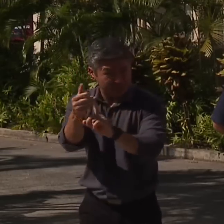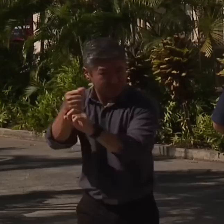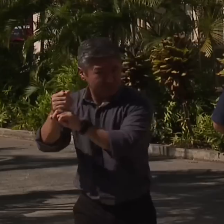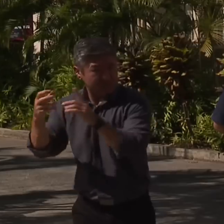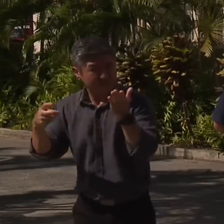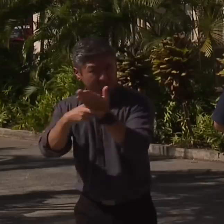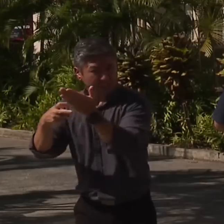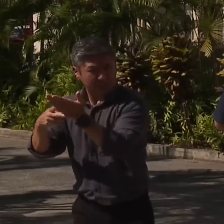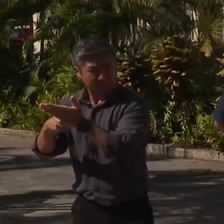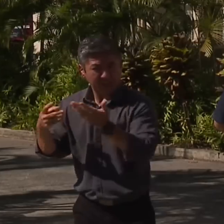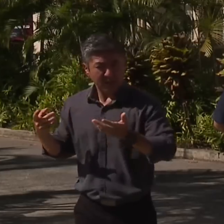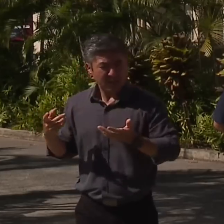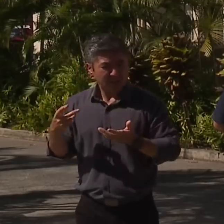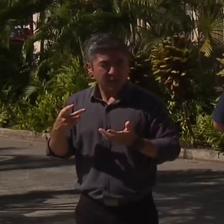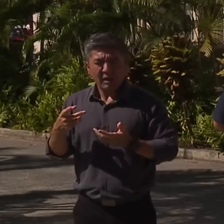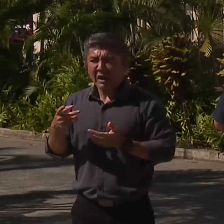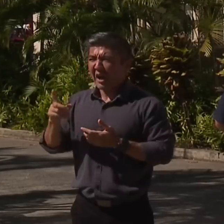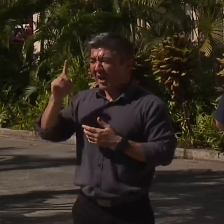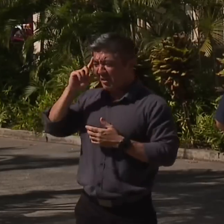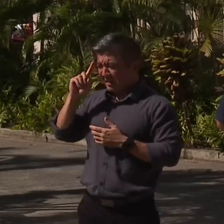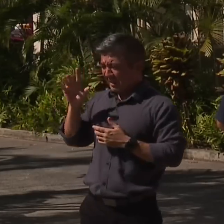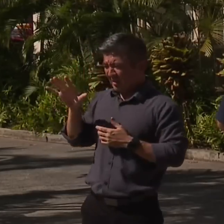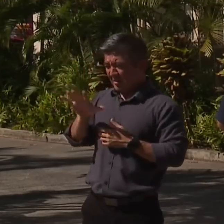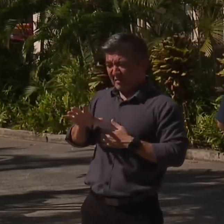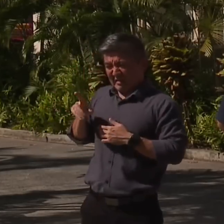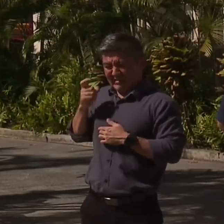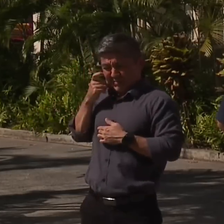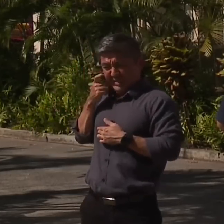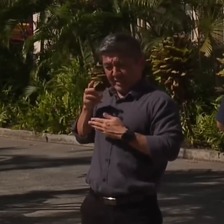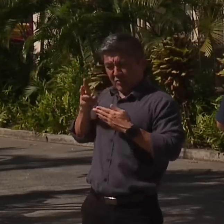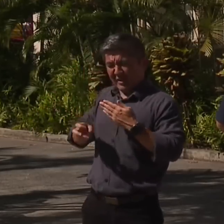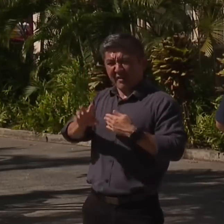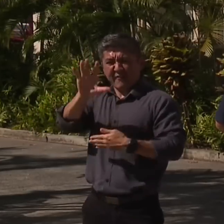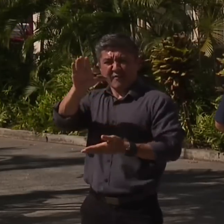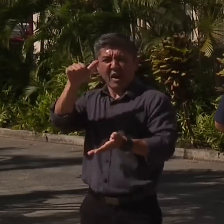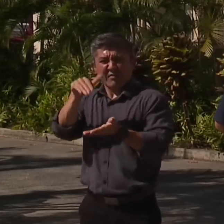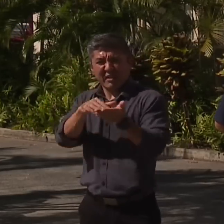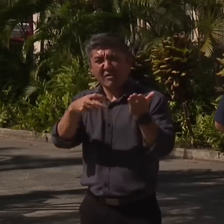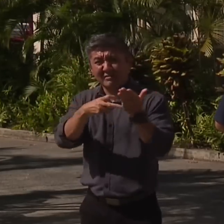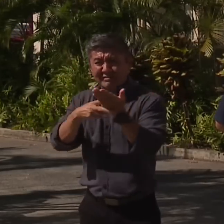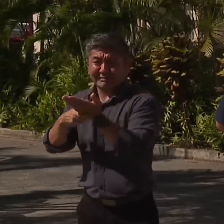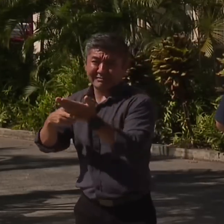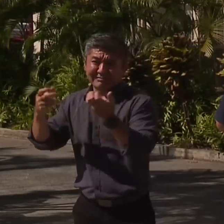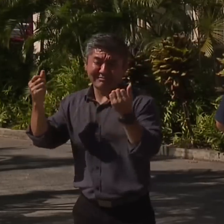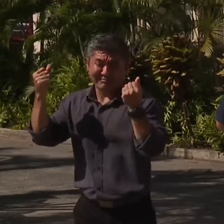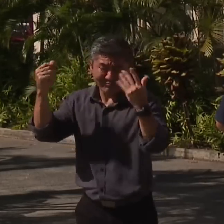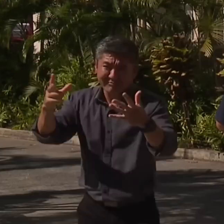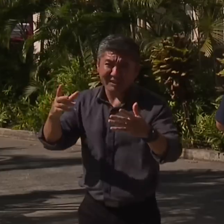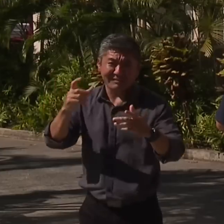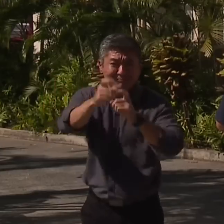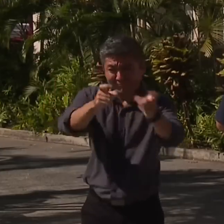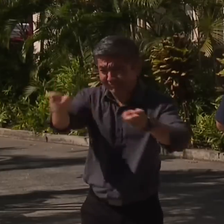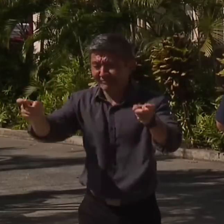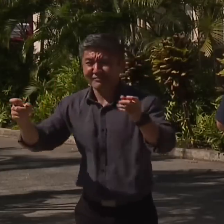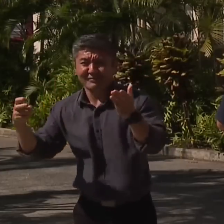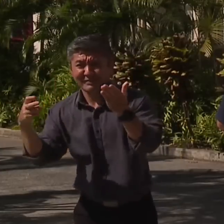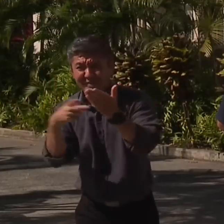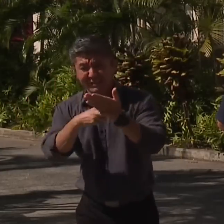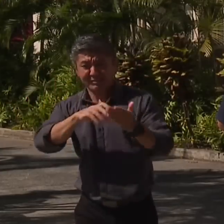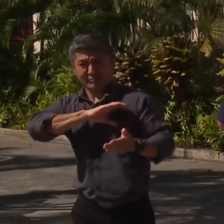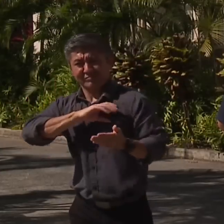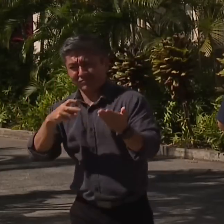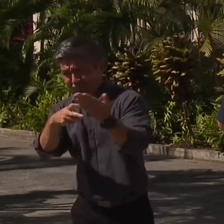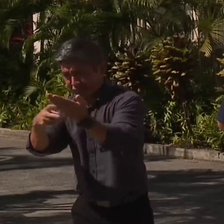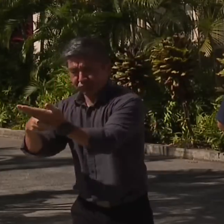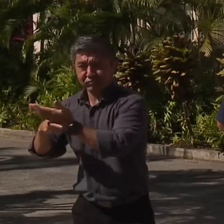I want to say something like 5,000 citations were issued. Many, many citations are being issued. And I want to say, for the most